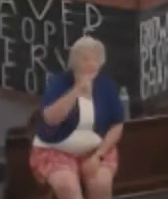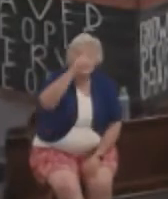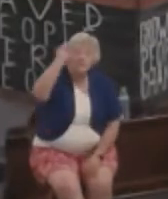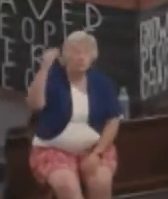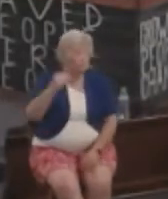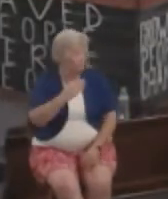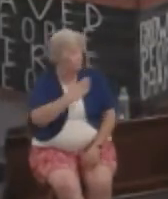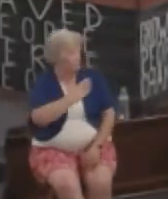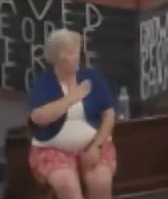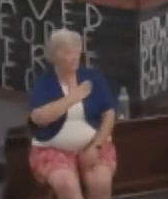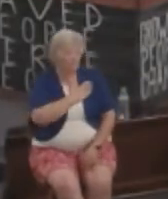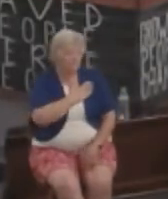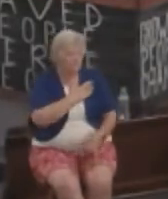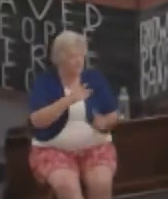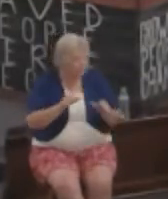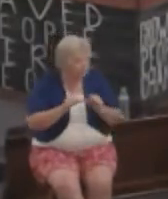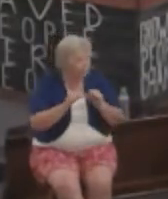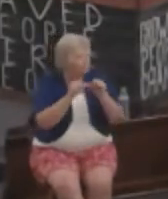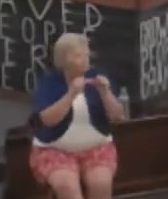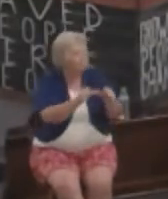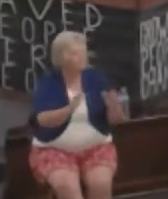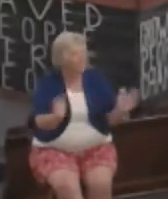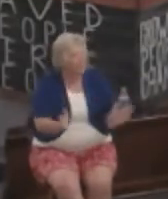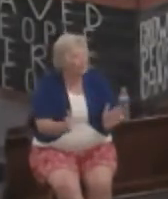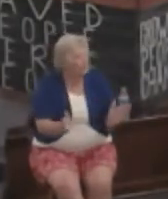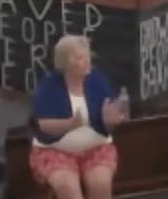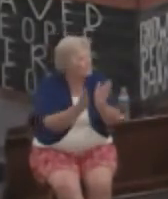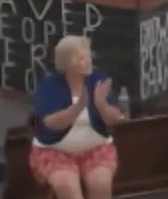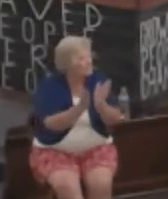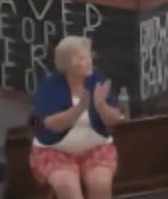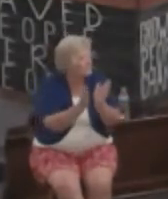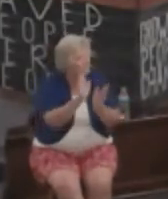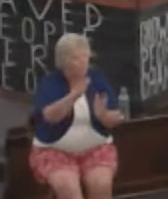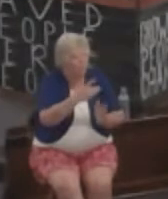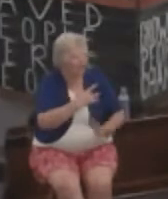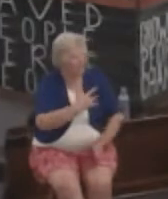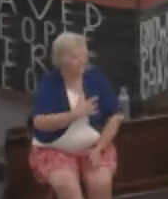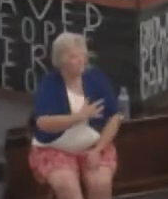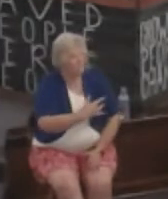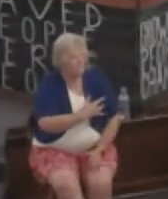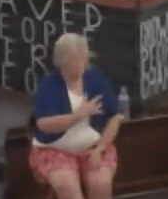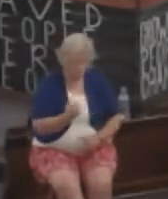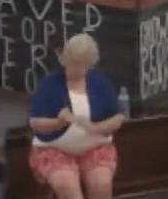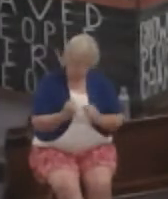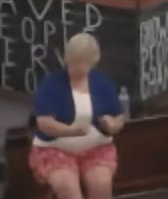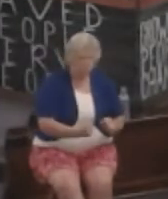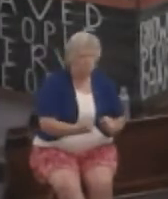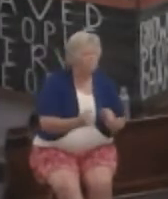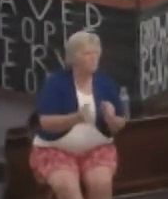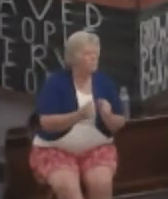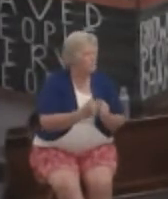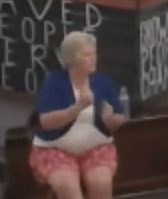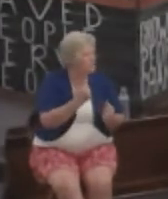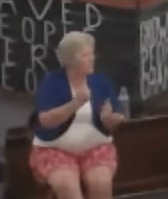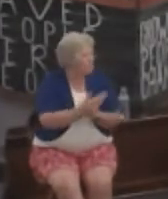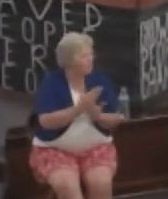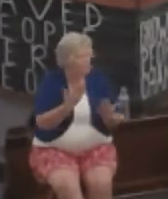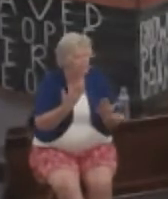gave us eternal encouragement and good hope, encourage your hearts and strengthen you in every good deed and